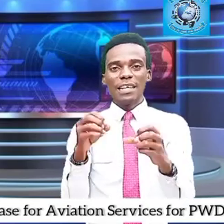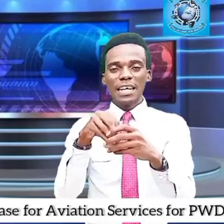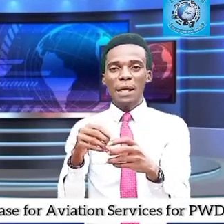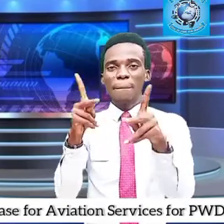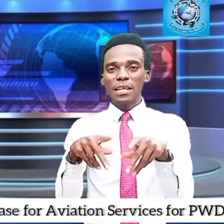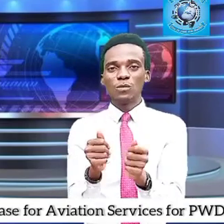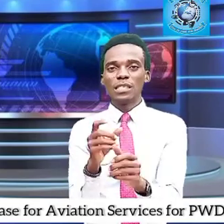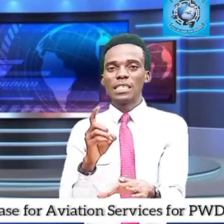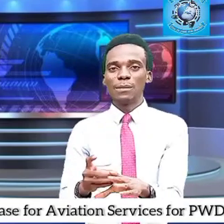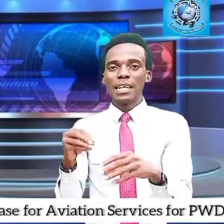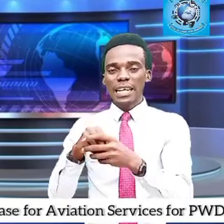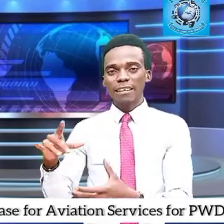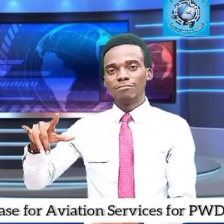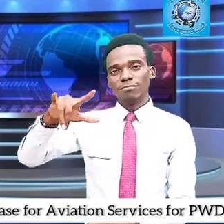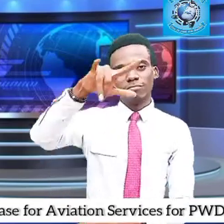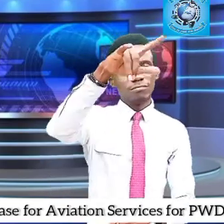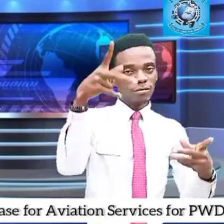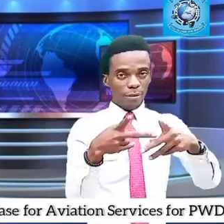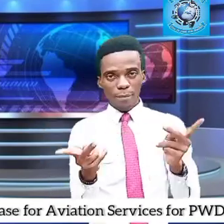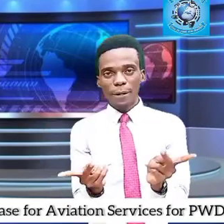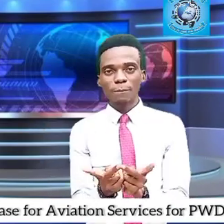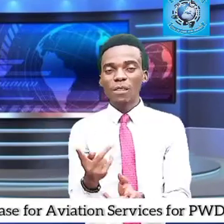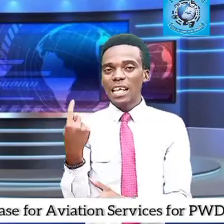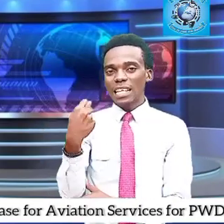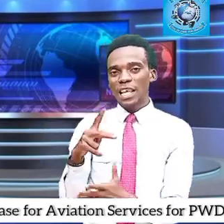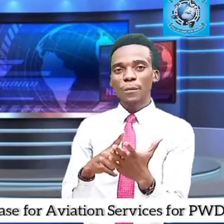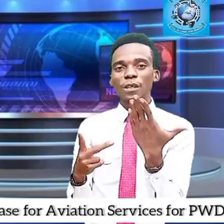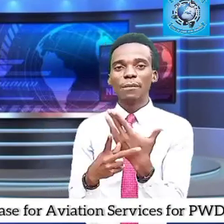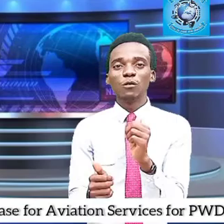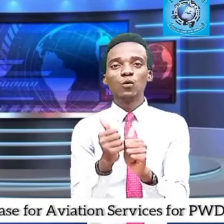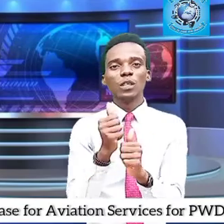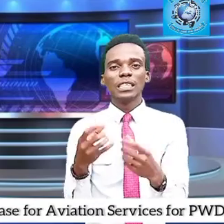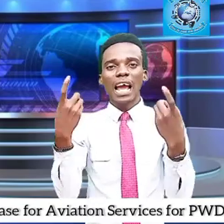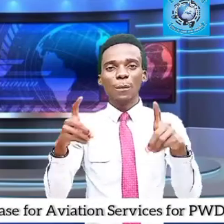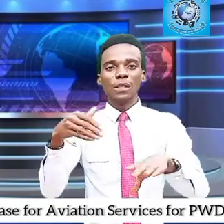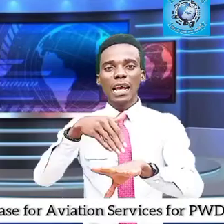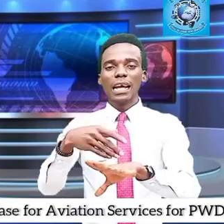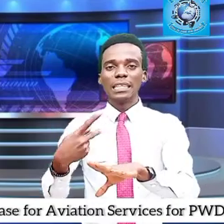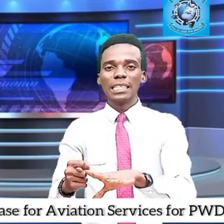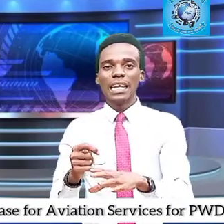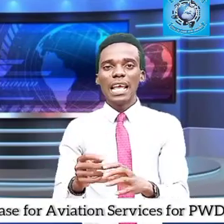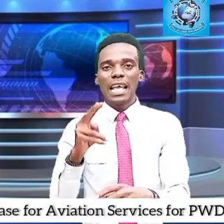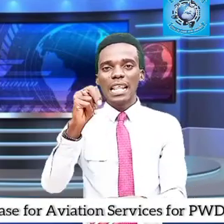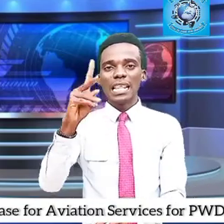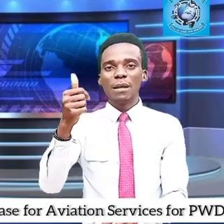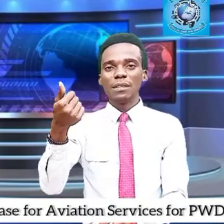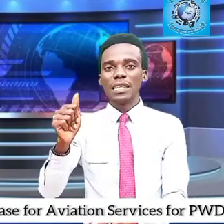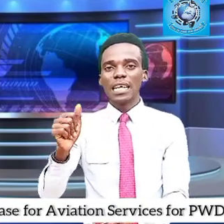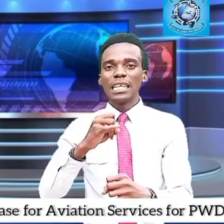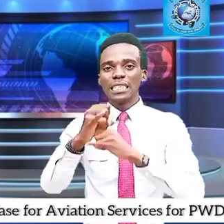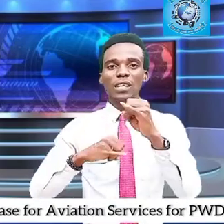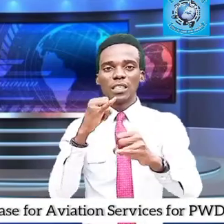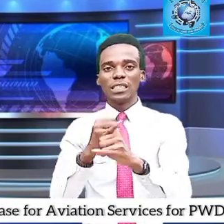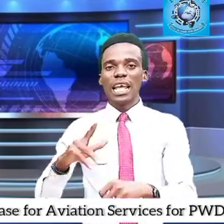in the aviation sector. The event, which took place at the Nnamdi Azikiwe International Airport,